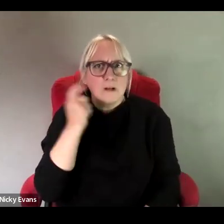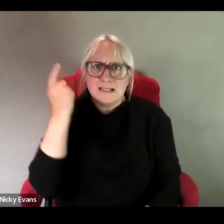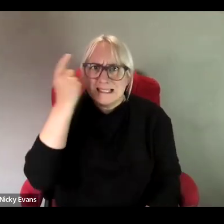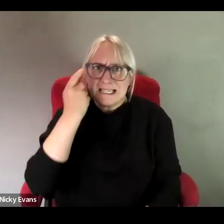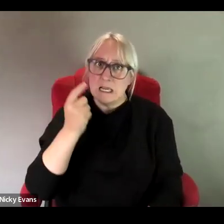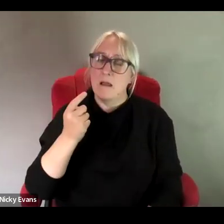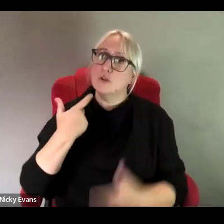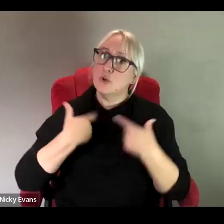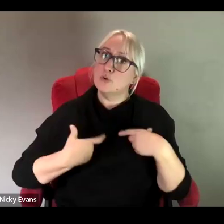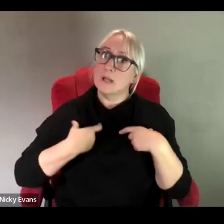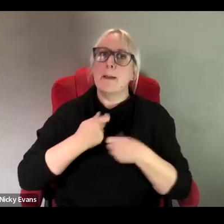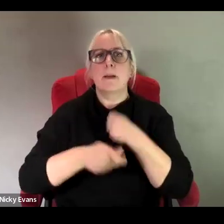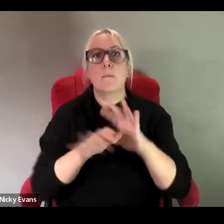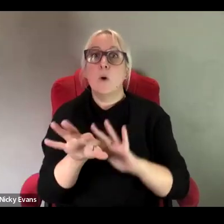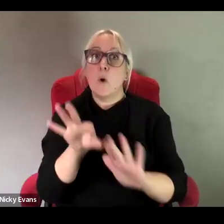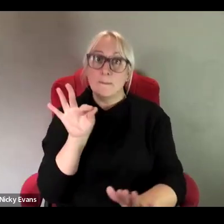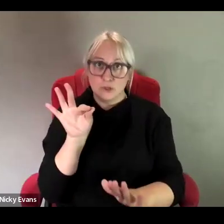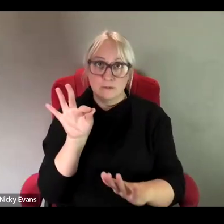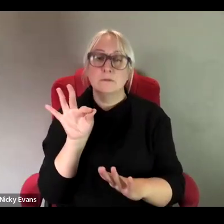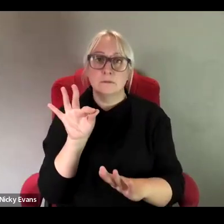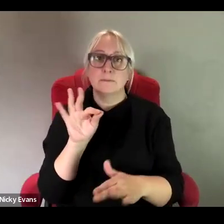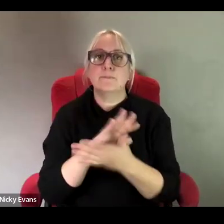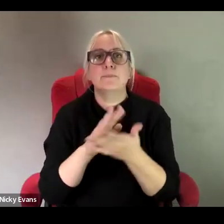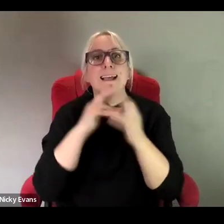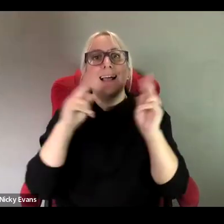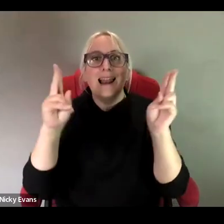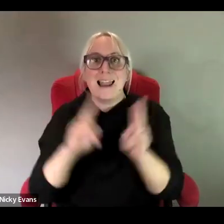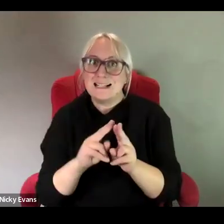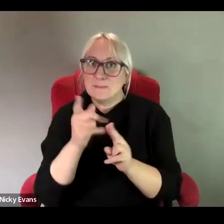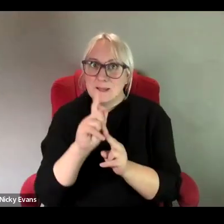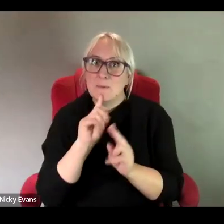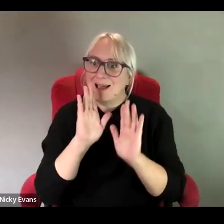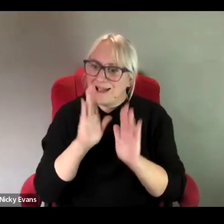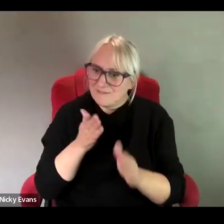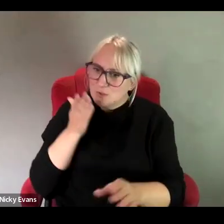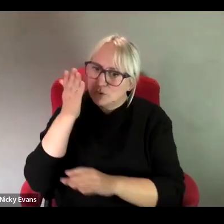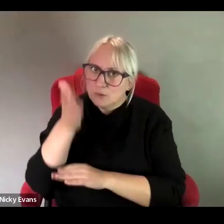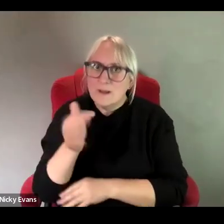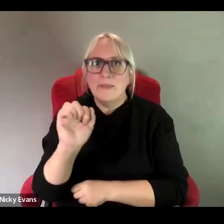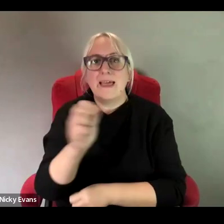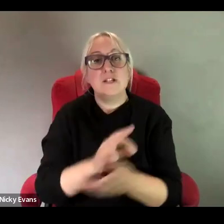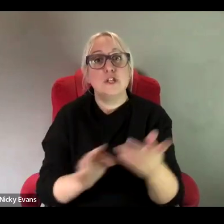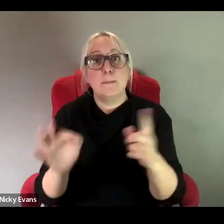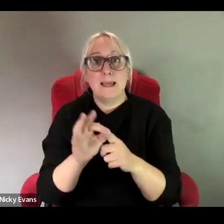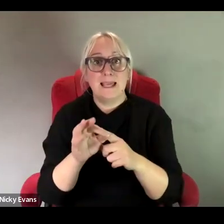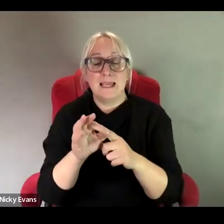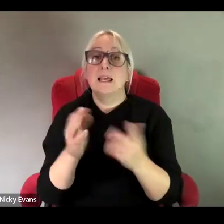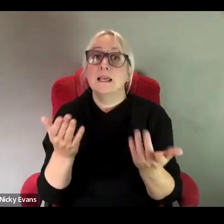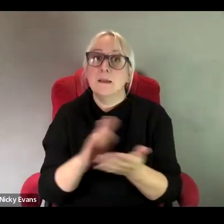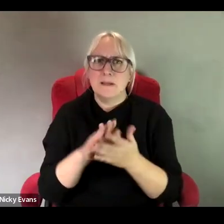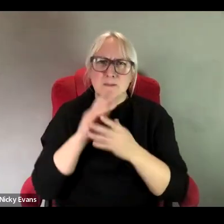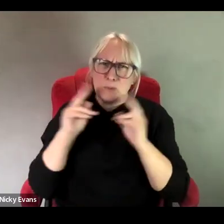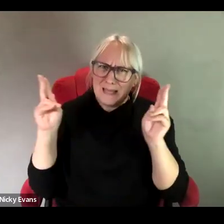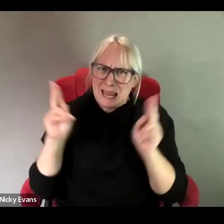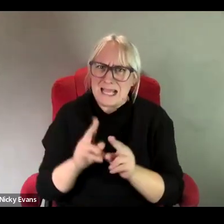an option. It could ensure fewer people needed to go to their GP, thus reducing some of the political pressure